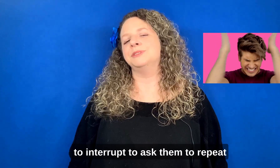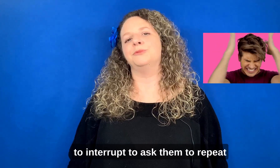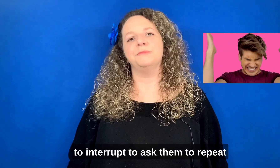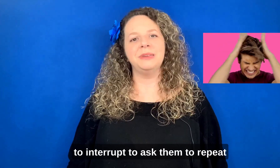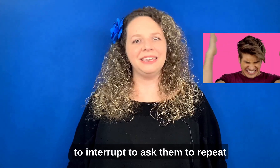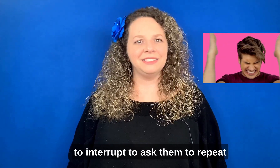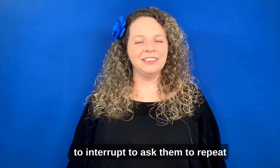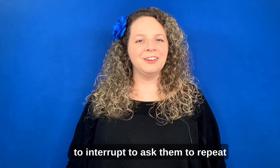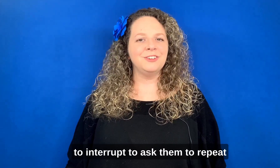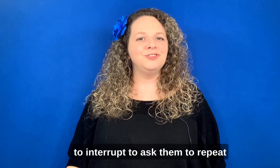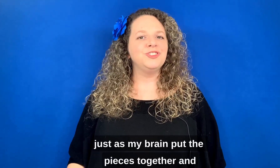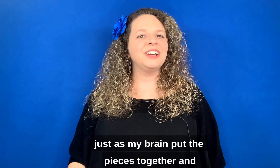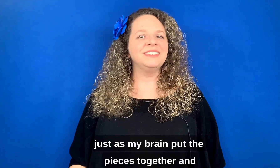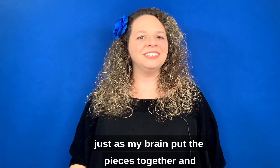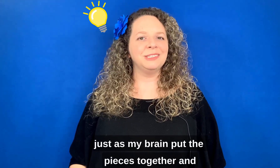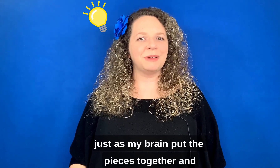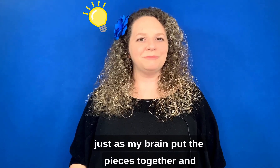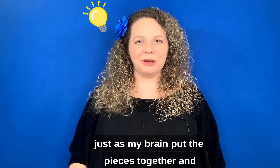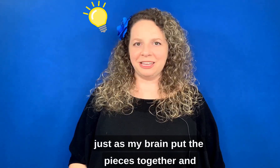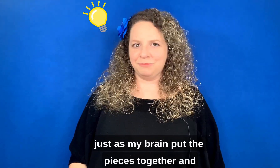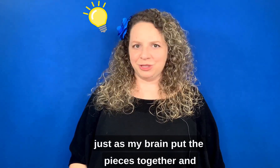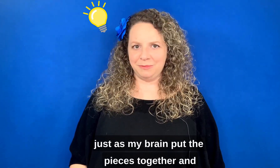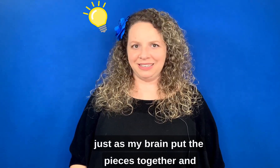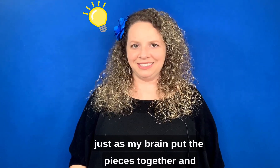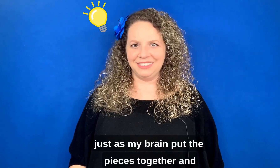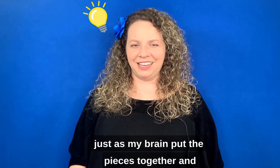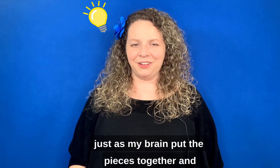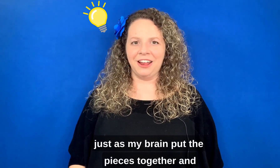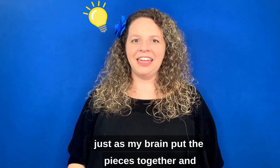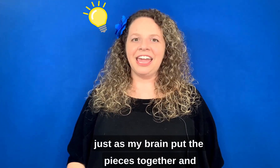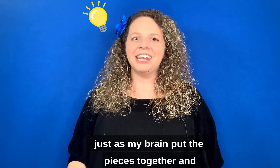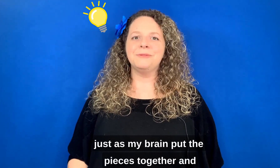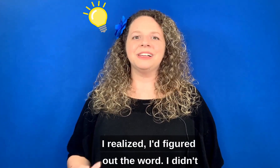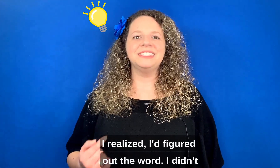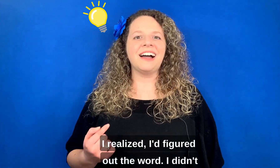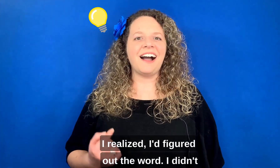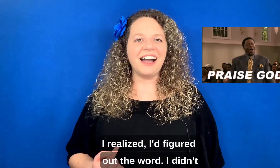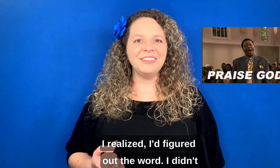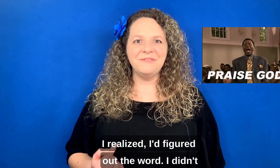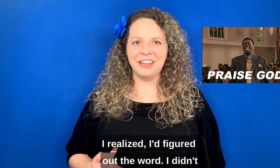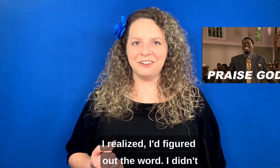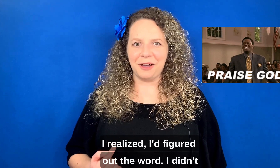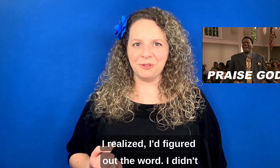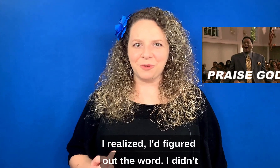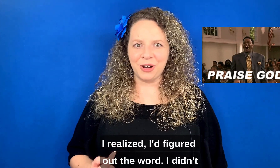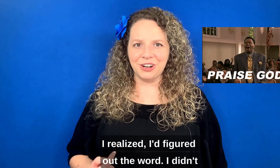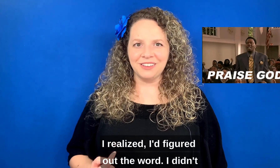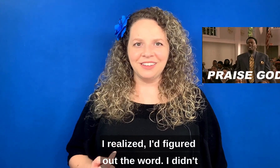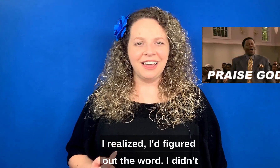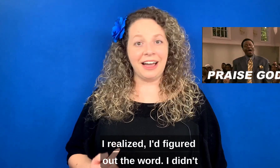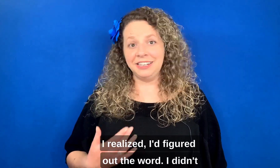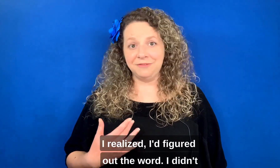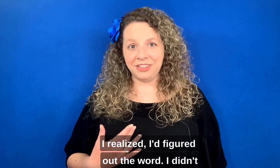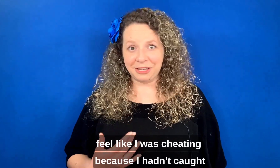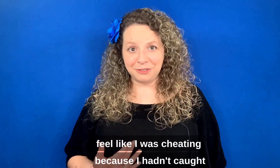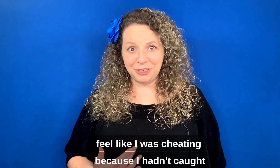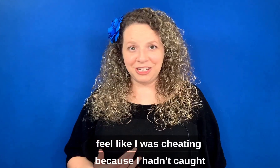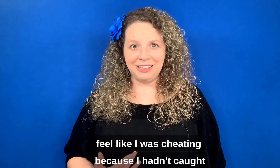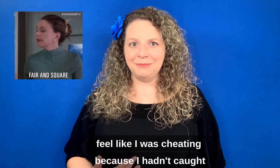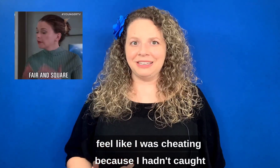to repeat just as my brain put the pieces together and I realized I'd figured out the word. I didn't feel like I was cheating because